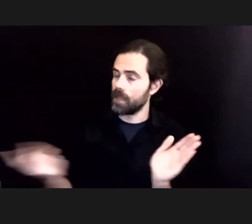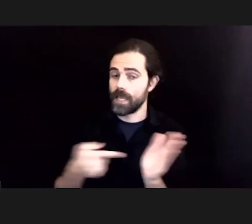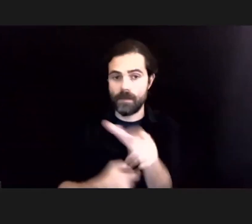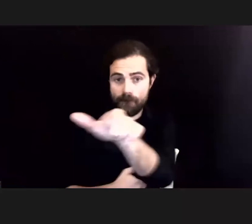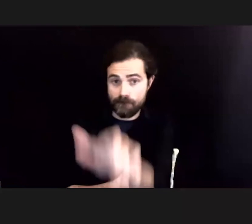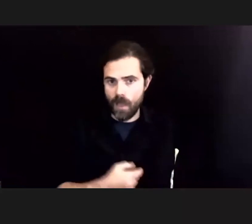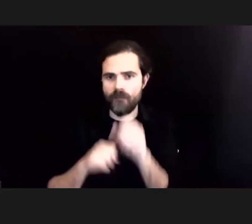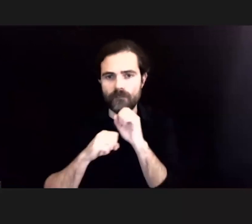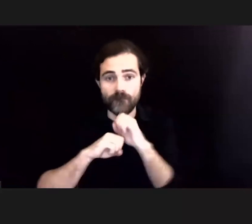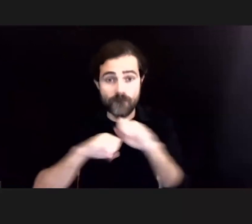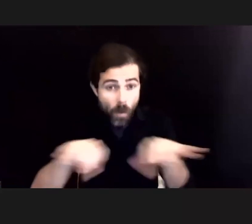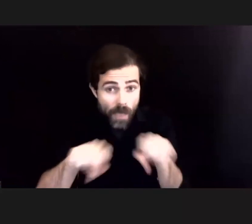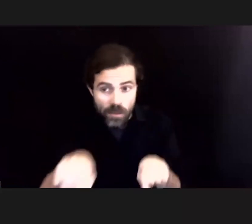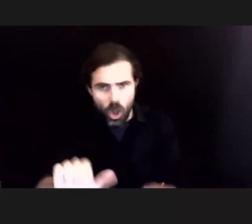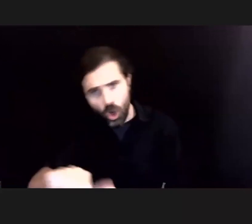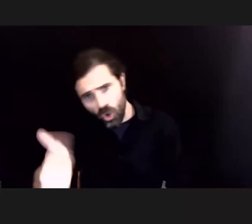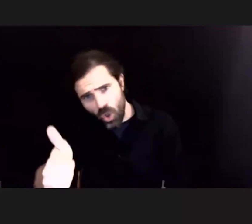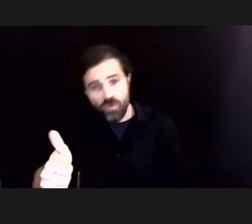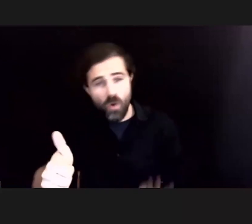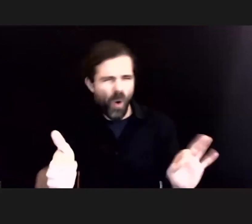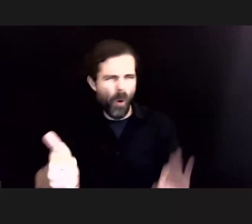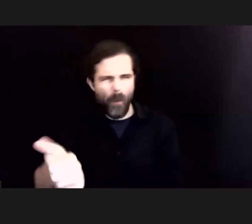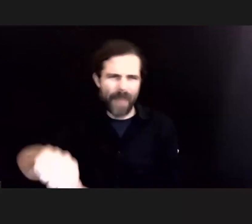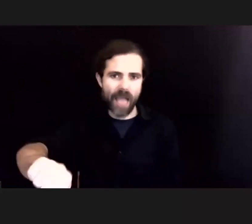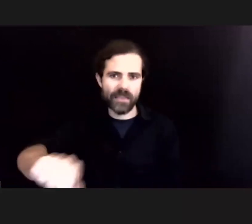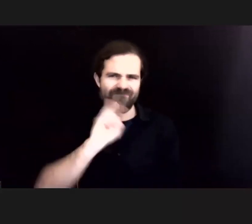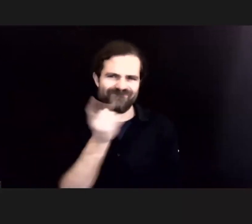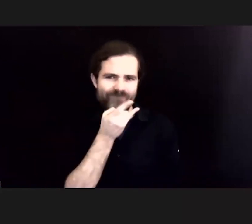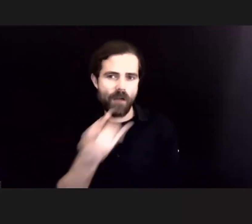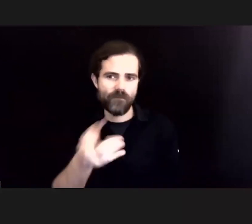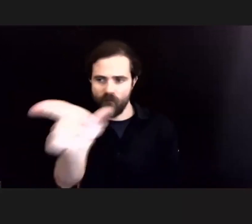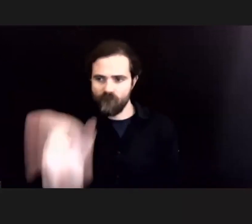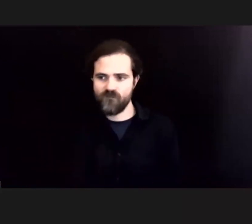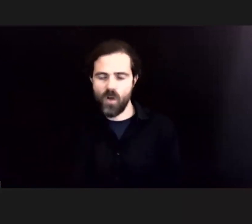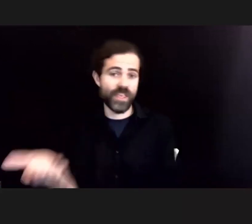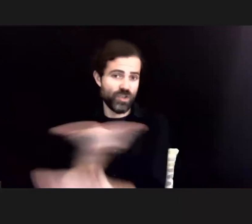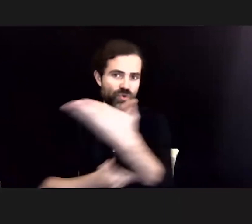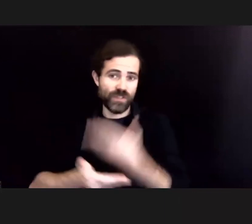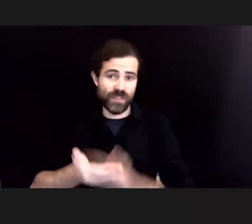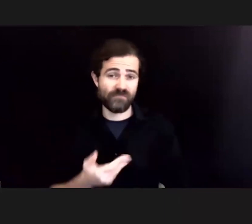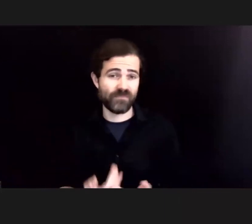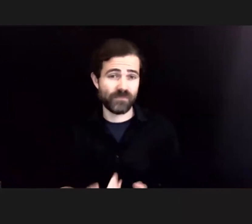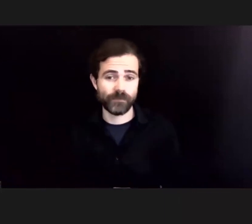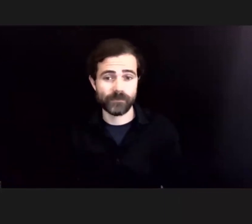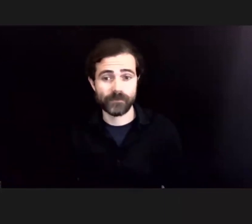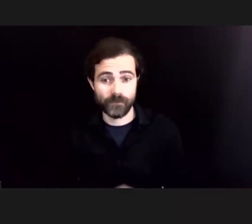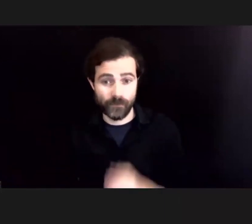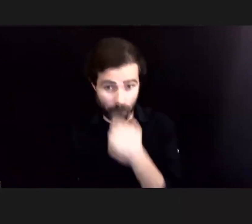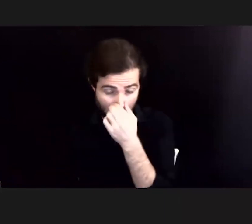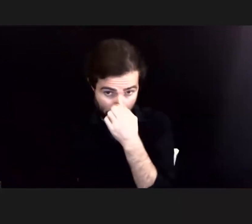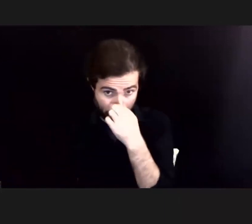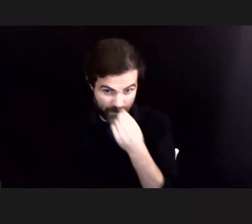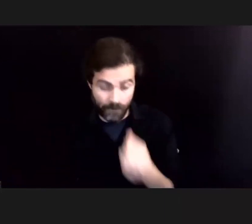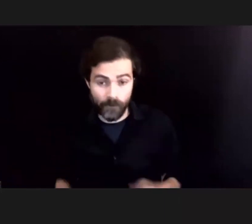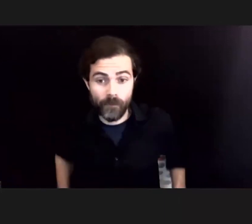we are just provided with it's accessible, and then you receive the answer like, what is accessibility, or what do